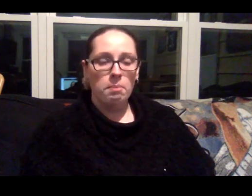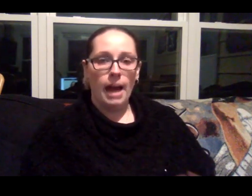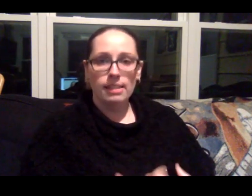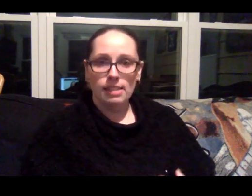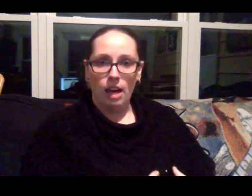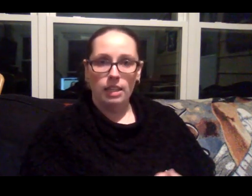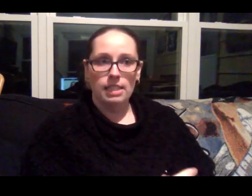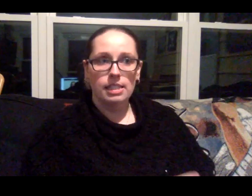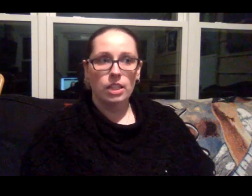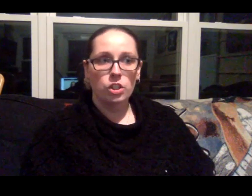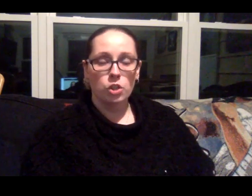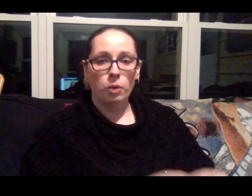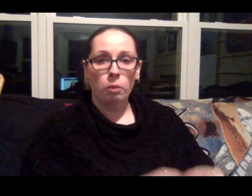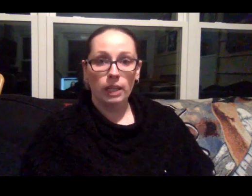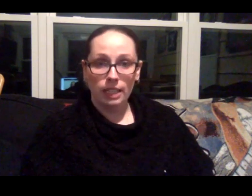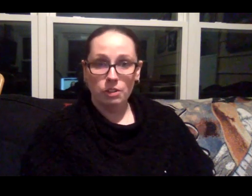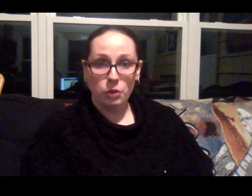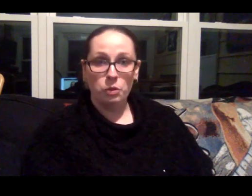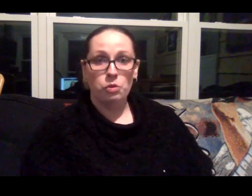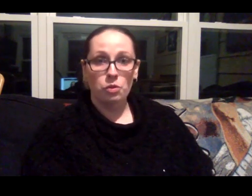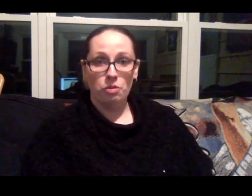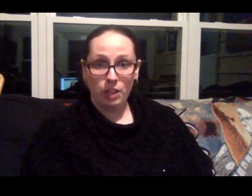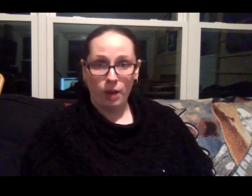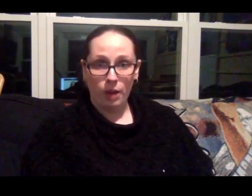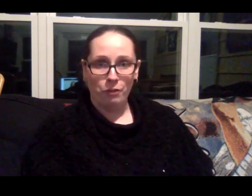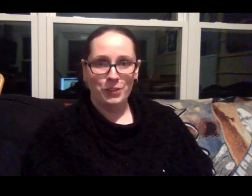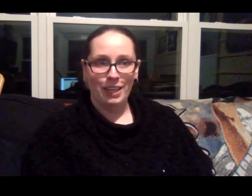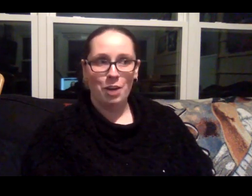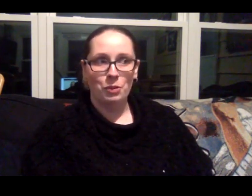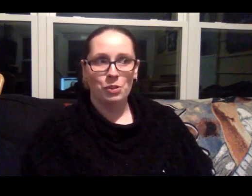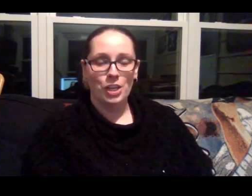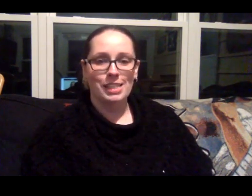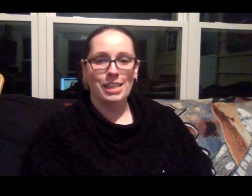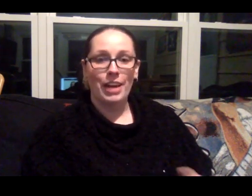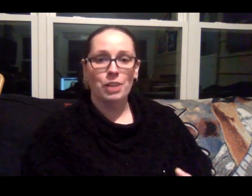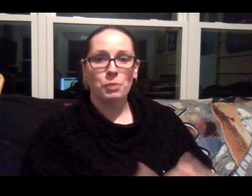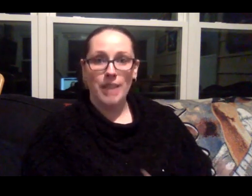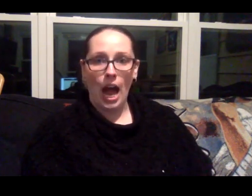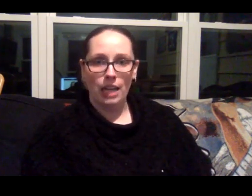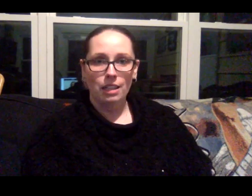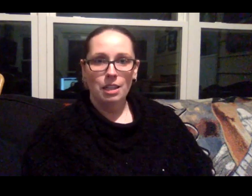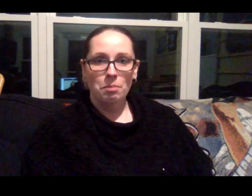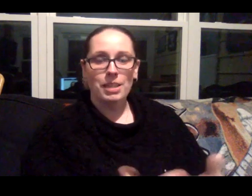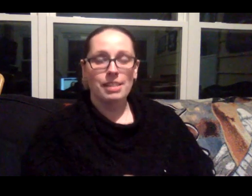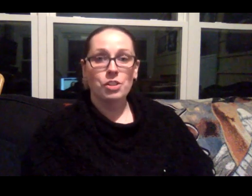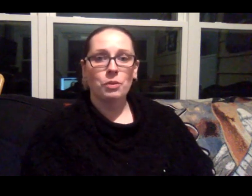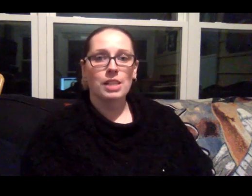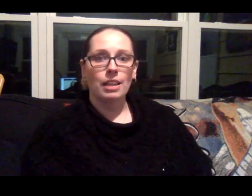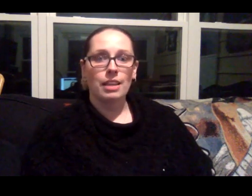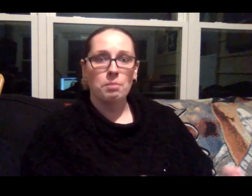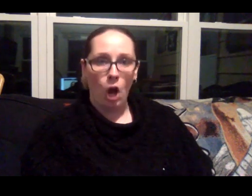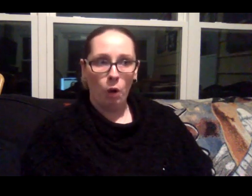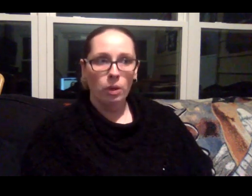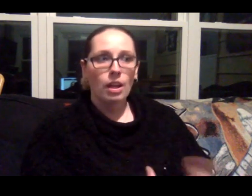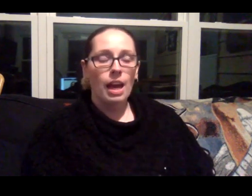with my son, his teachers were willing to do the video conferencing because their hands were tied because the district was